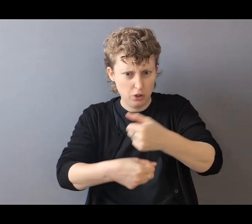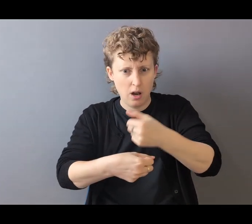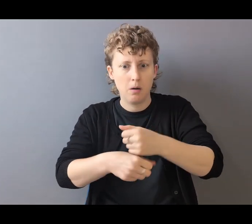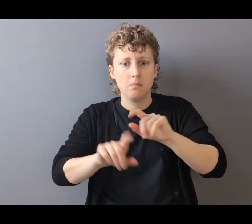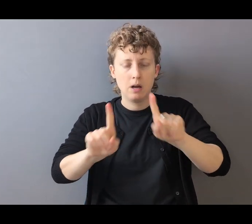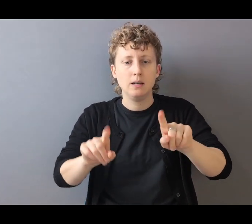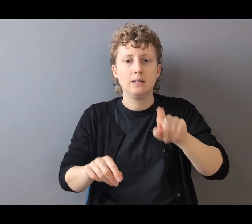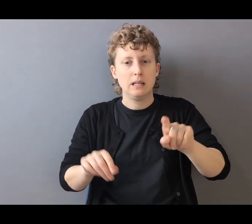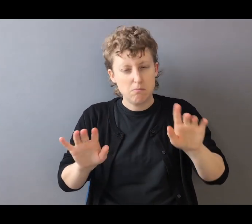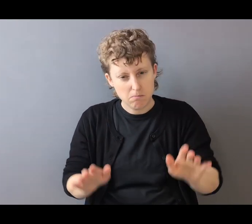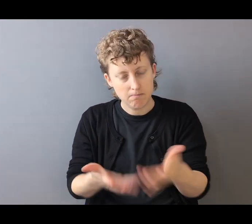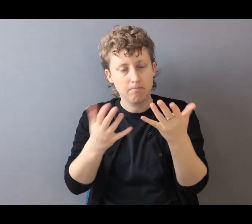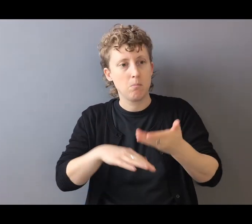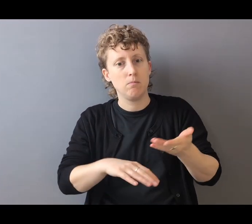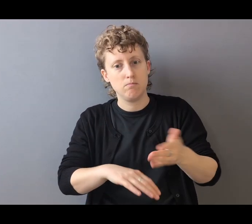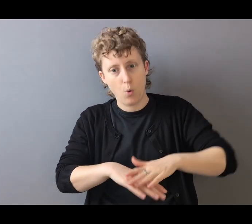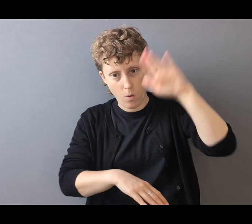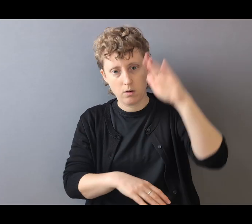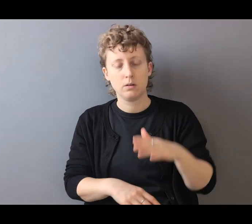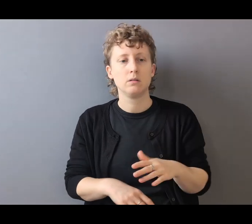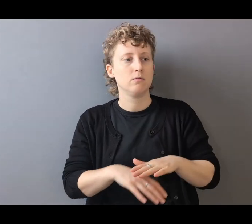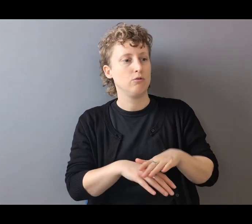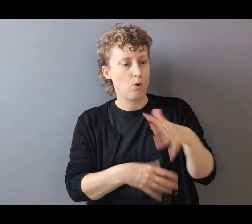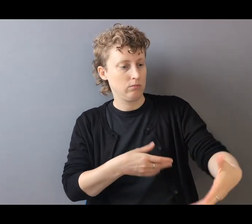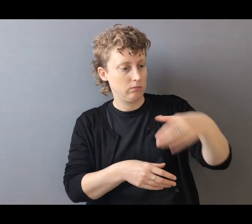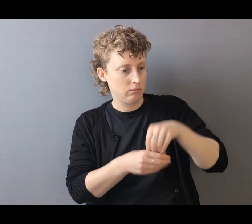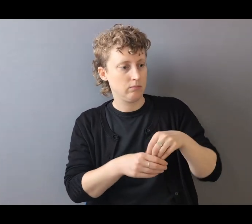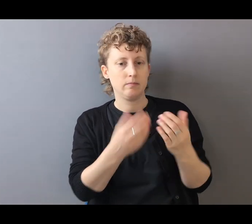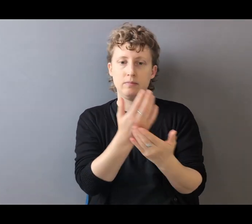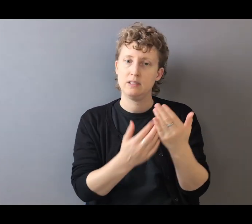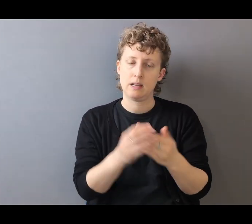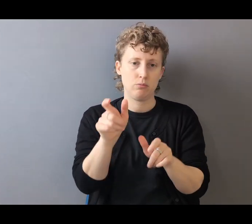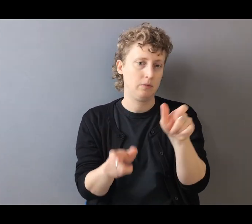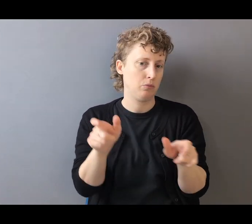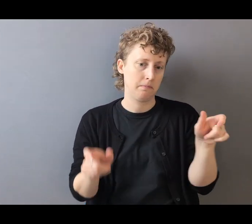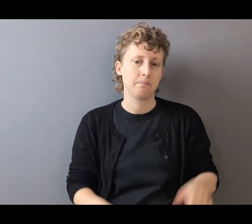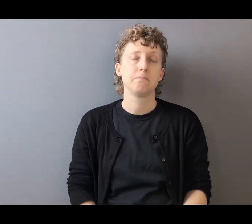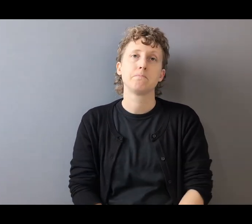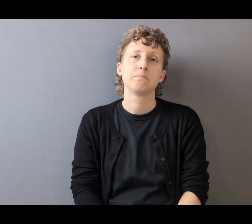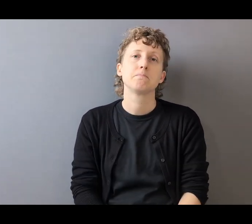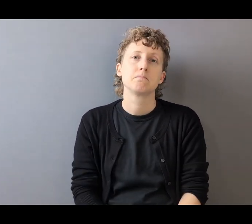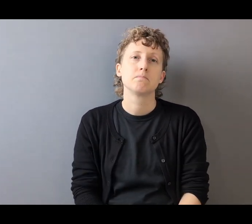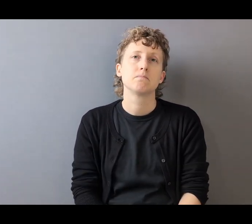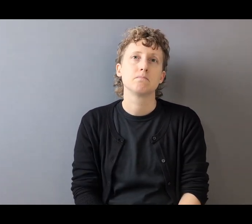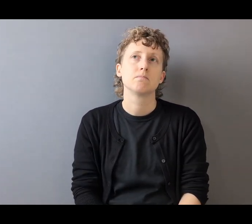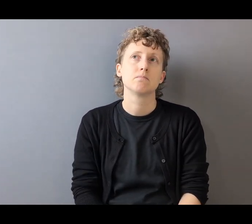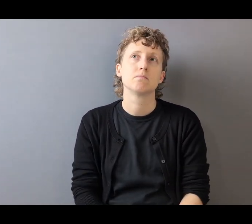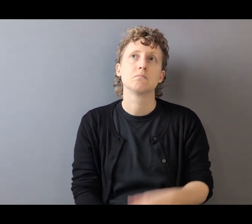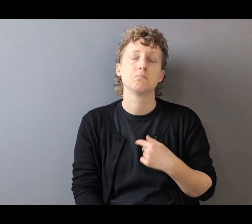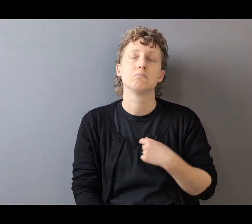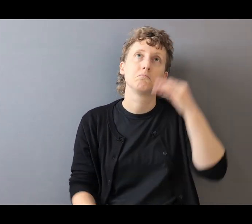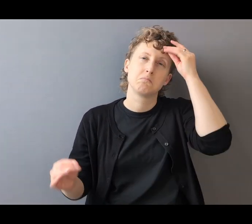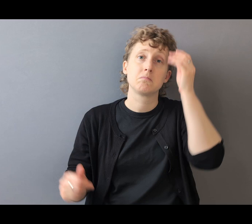We need to include them more. And in my experience, in everyday experience,